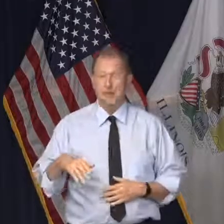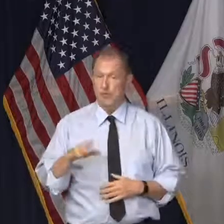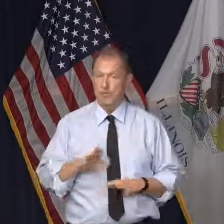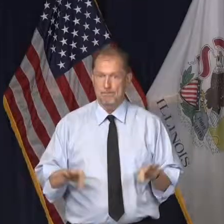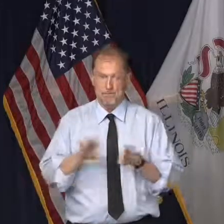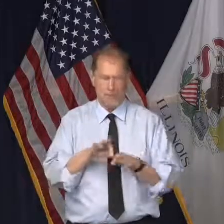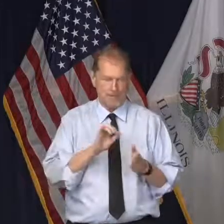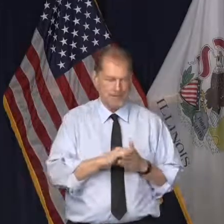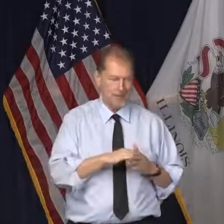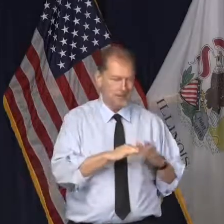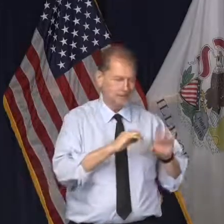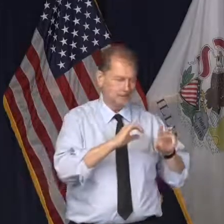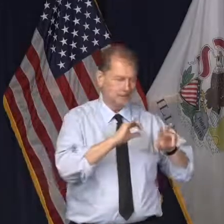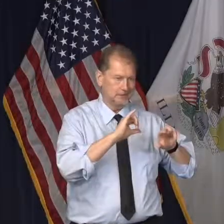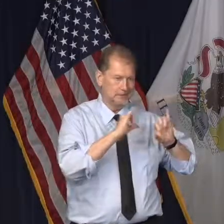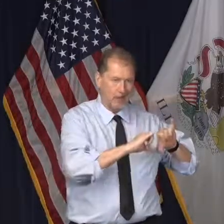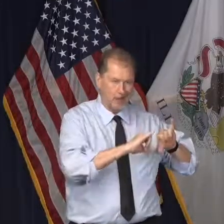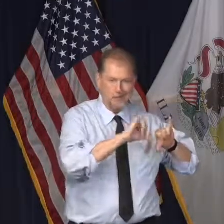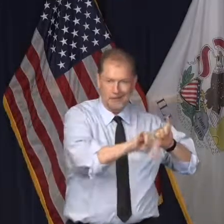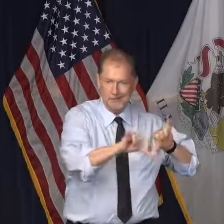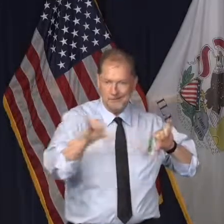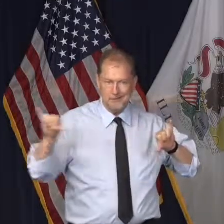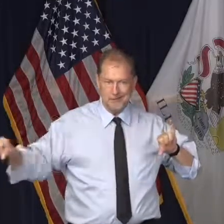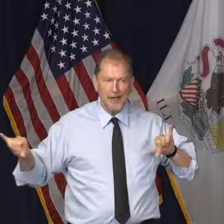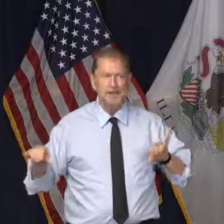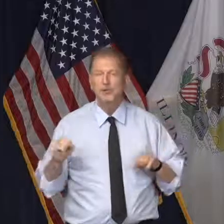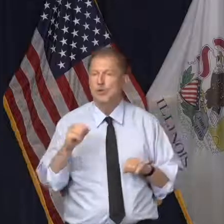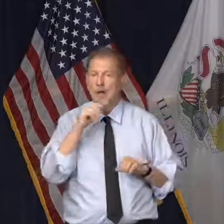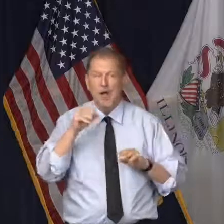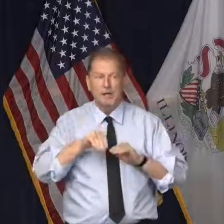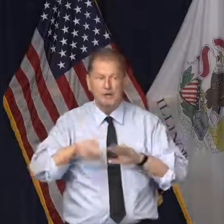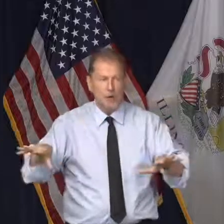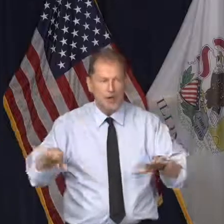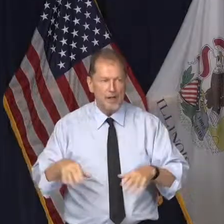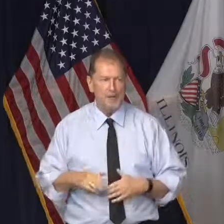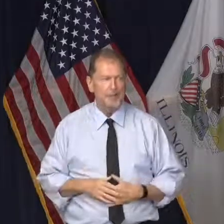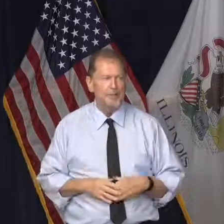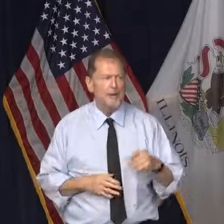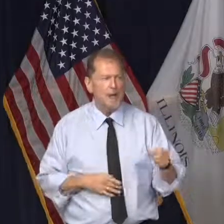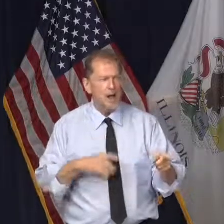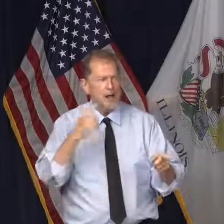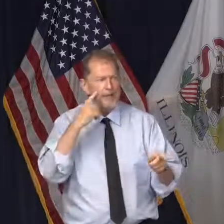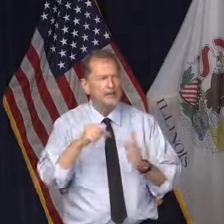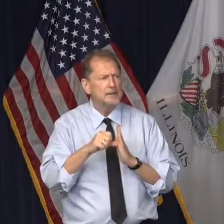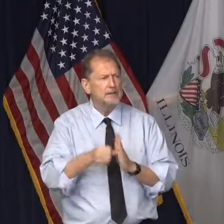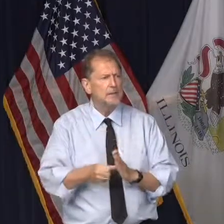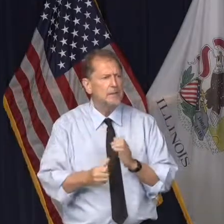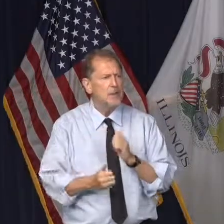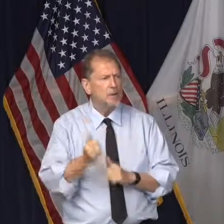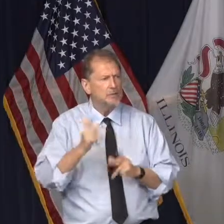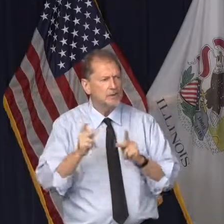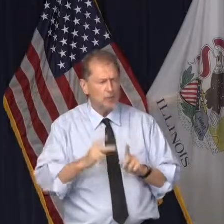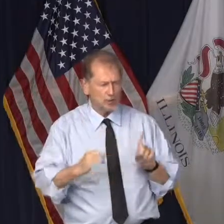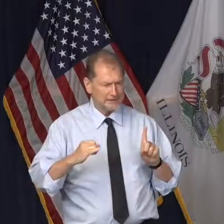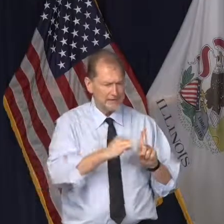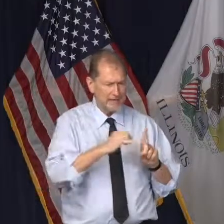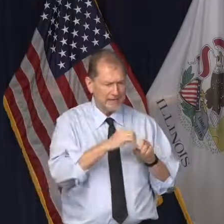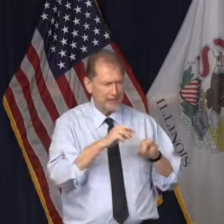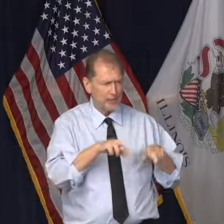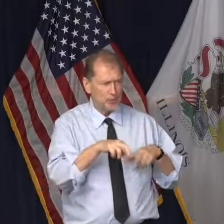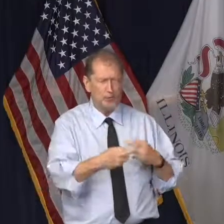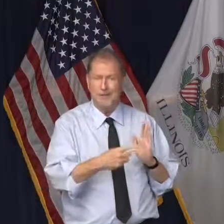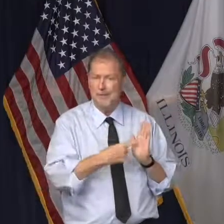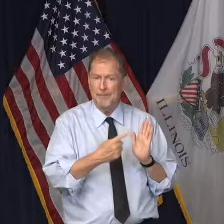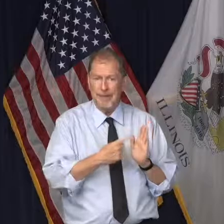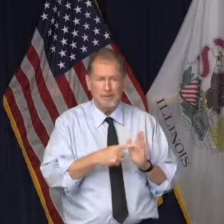to each other in the dormitory, for example. I think it should be emphasized that most of these people who are self-quarantined are asymptomatic. Some have no